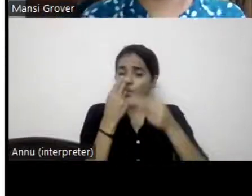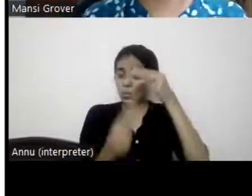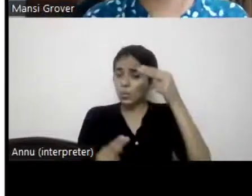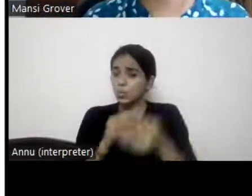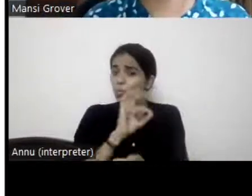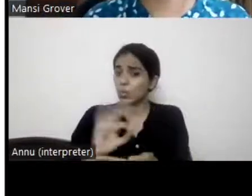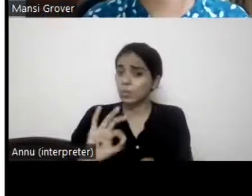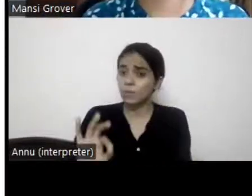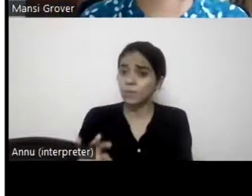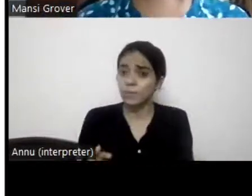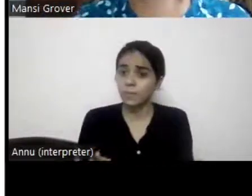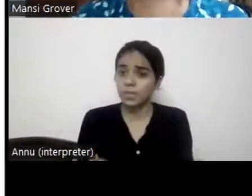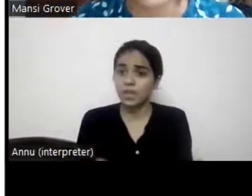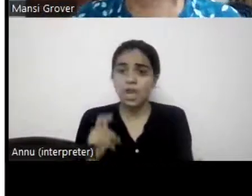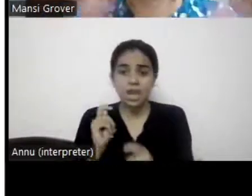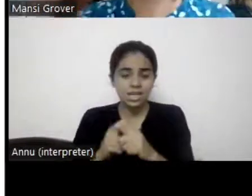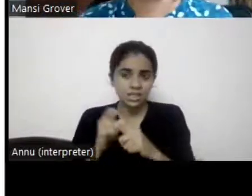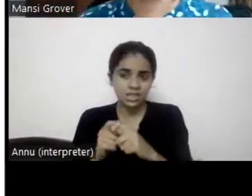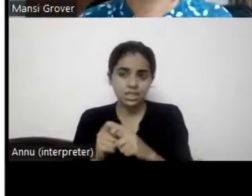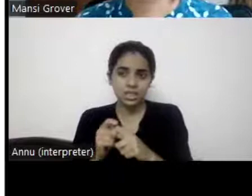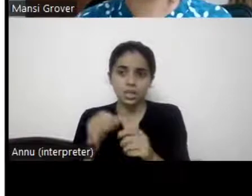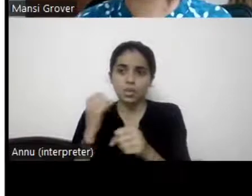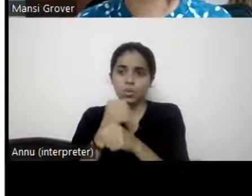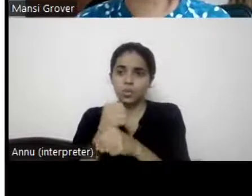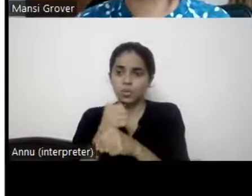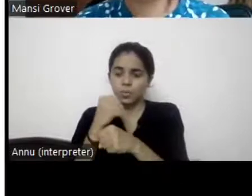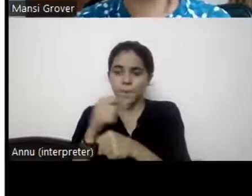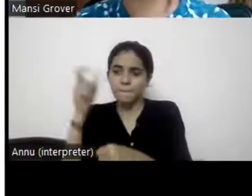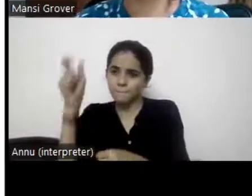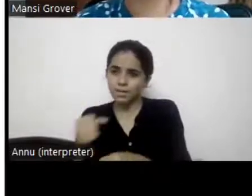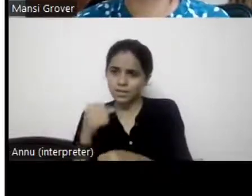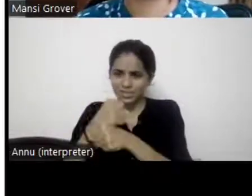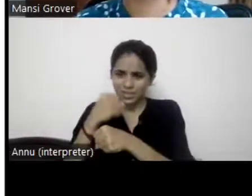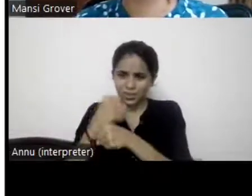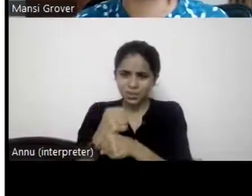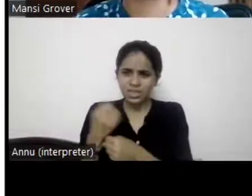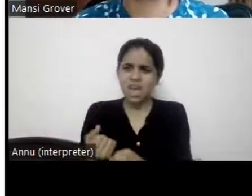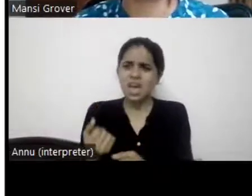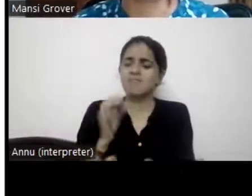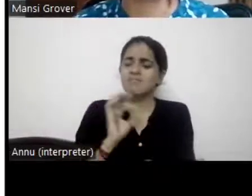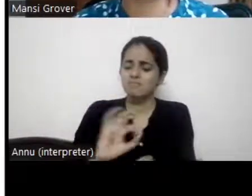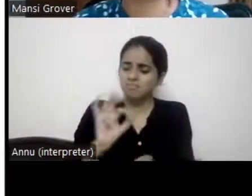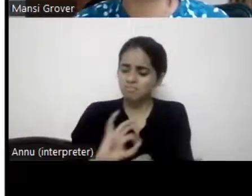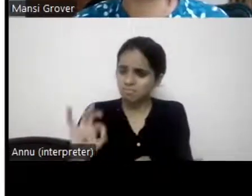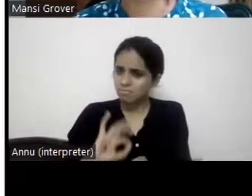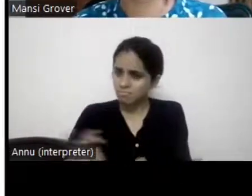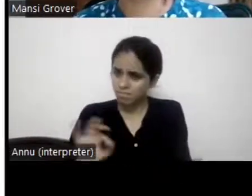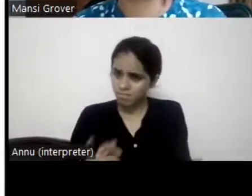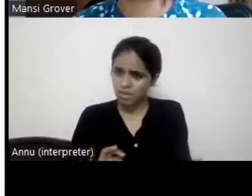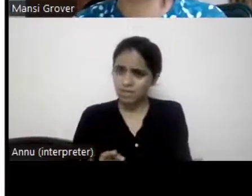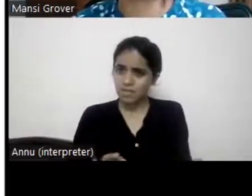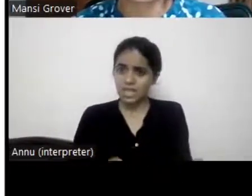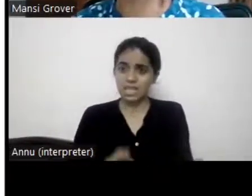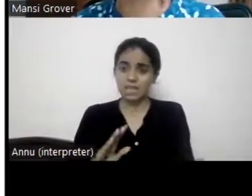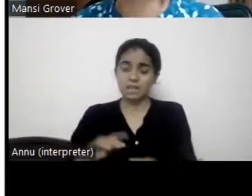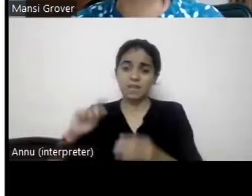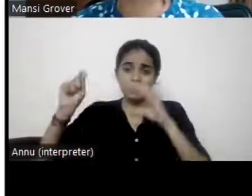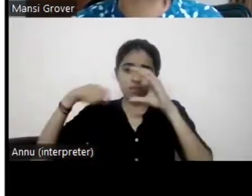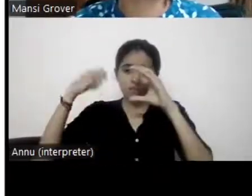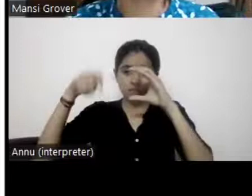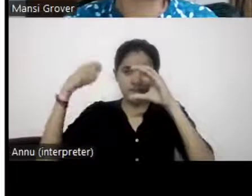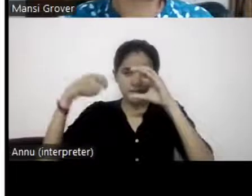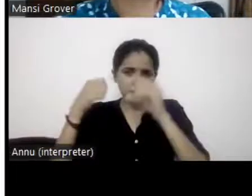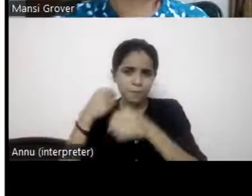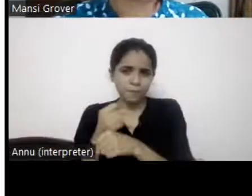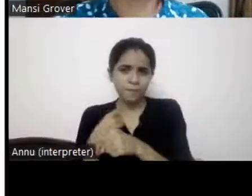has created a work which stands out amongst the other two. If we talk about the three films together, Gulzar has